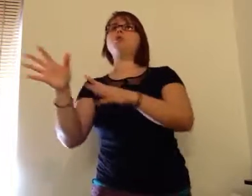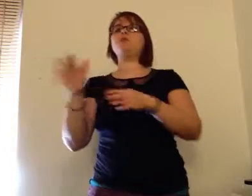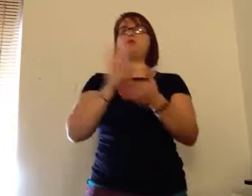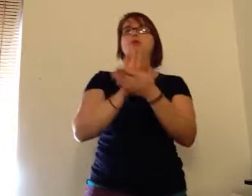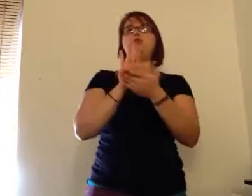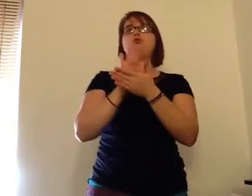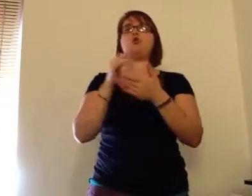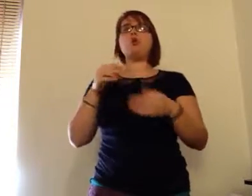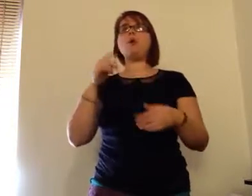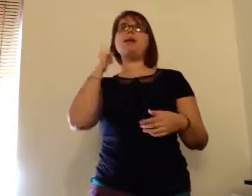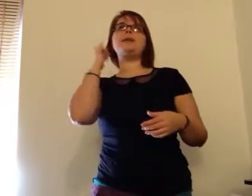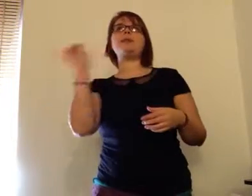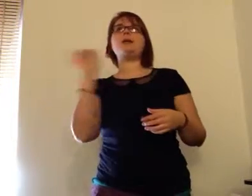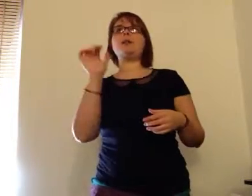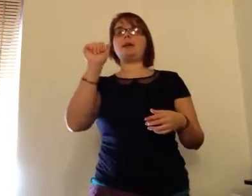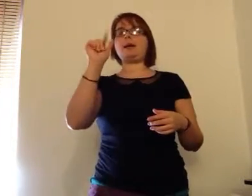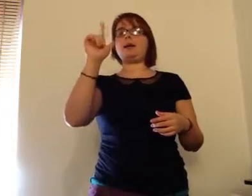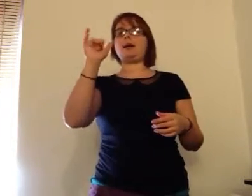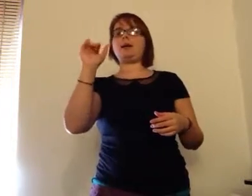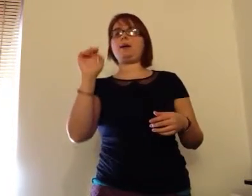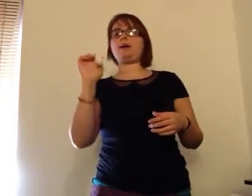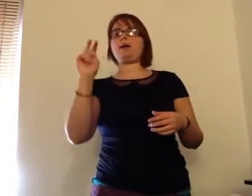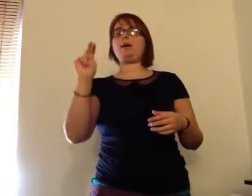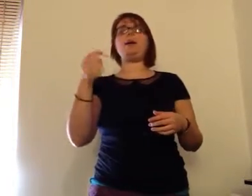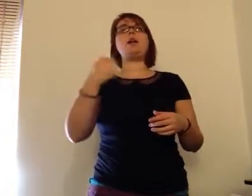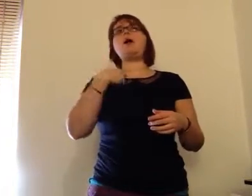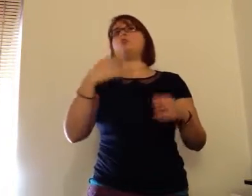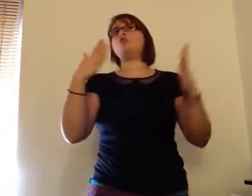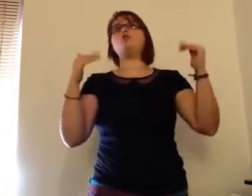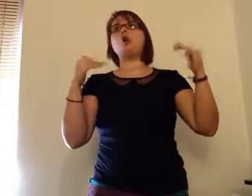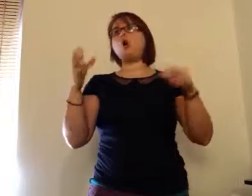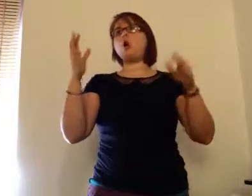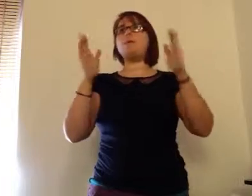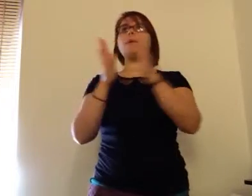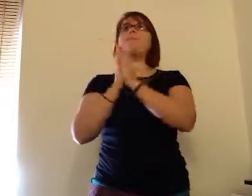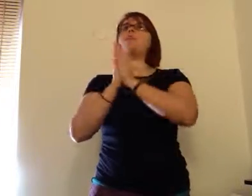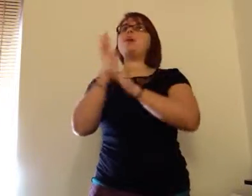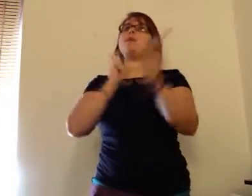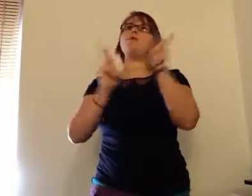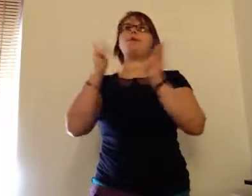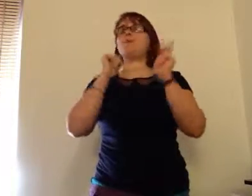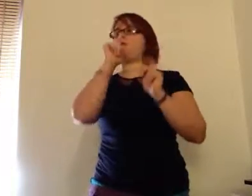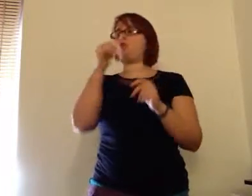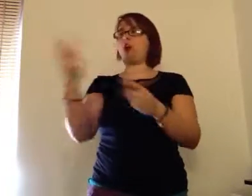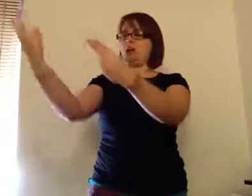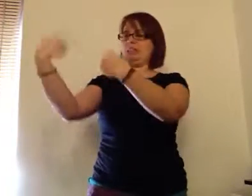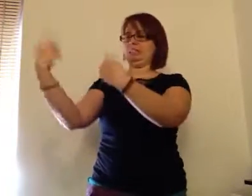would see me getting out of this terrible car that should be thrown into a garbage dump.